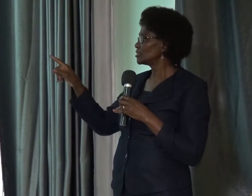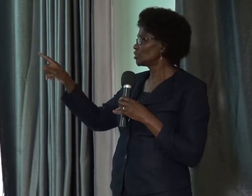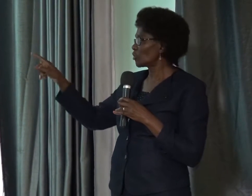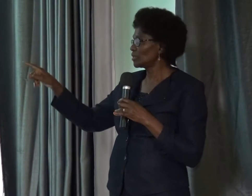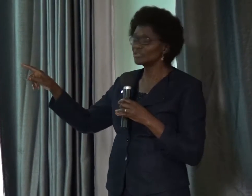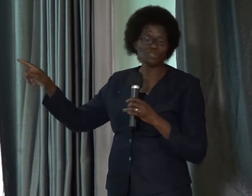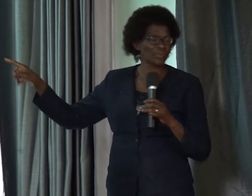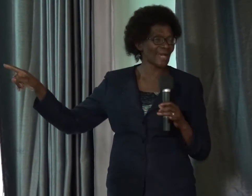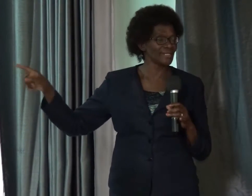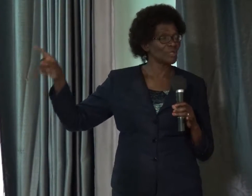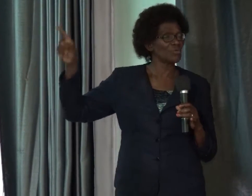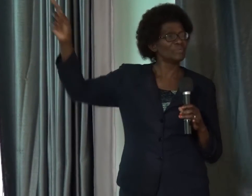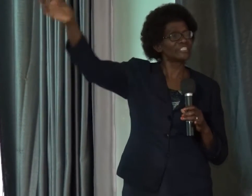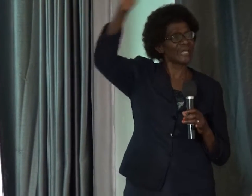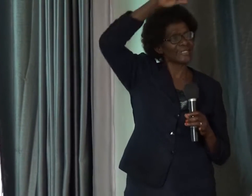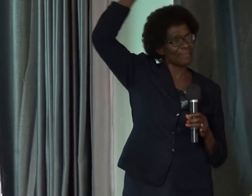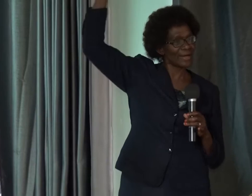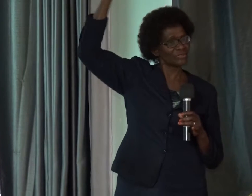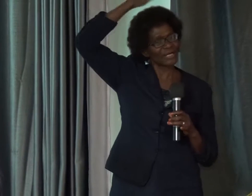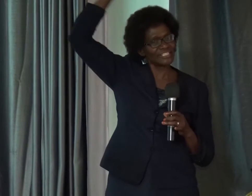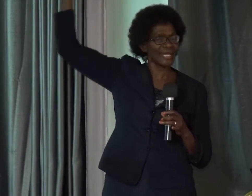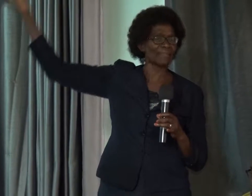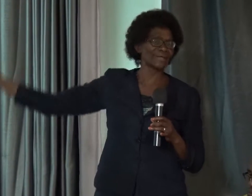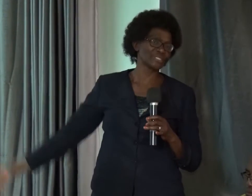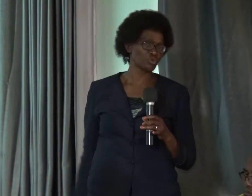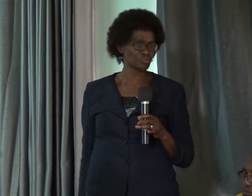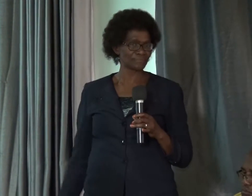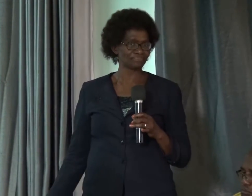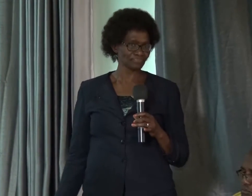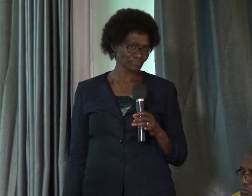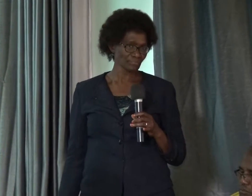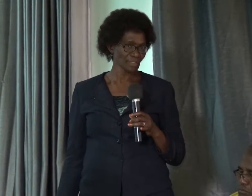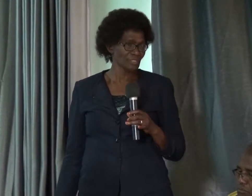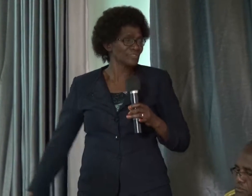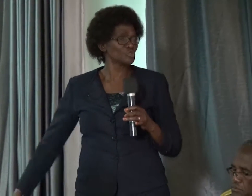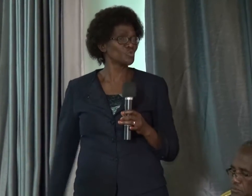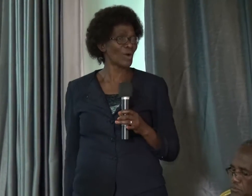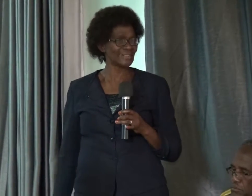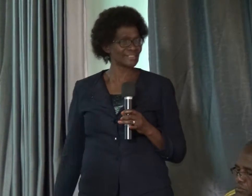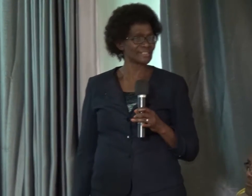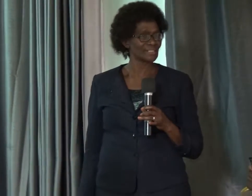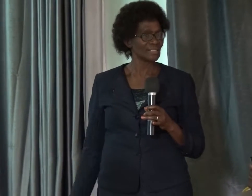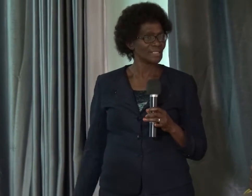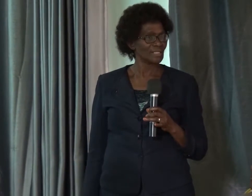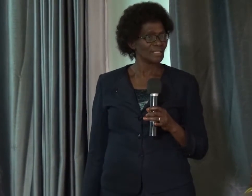This plan will be shared among, you can share among the schools, if the school